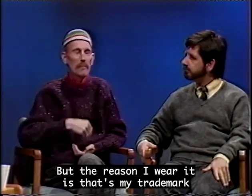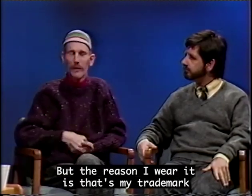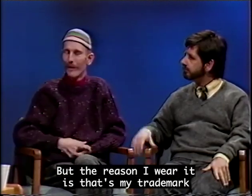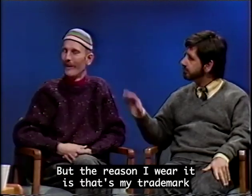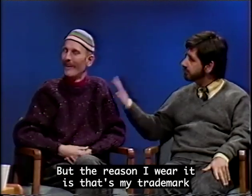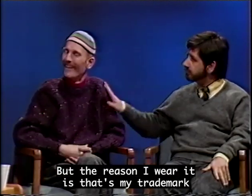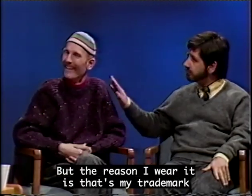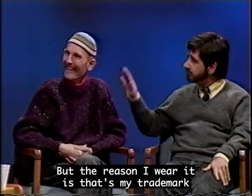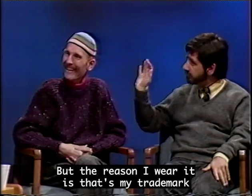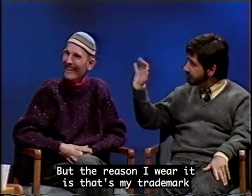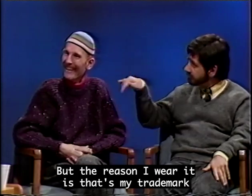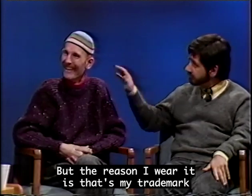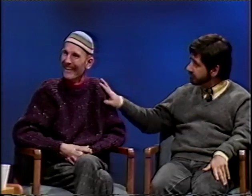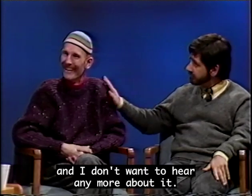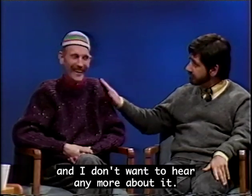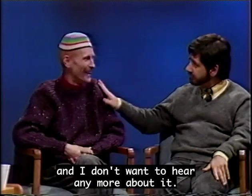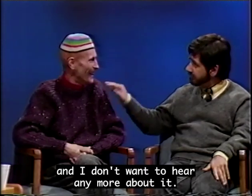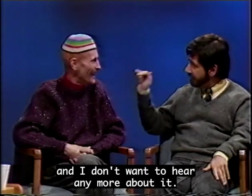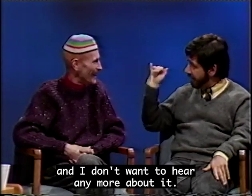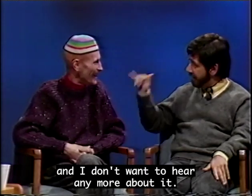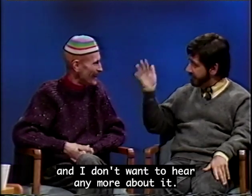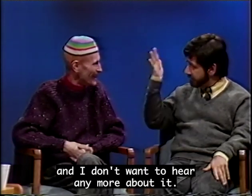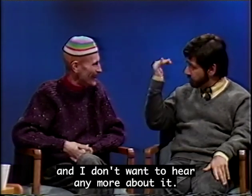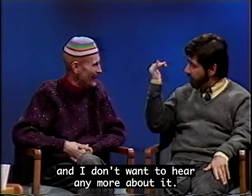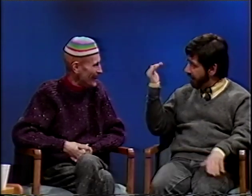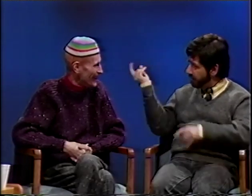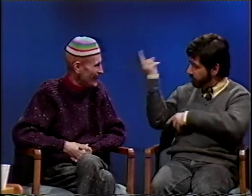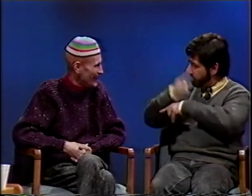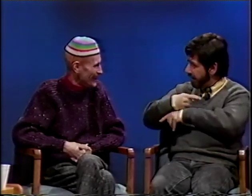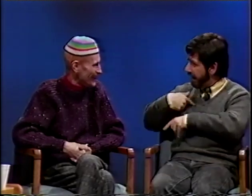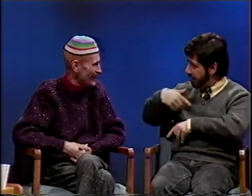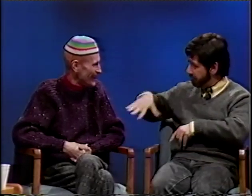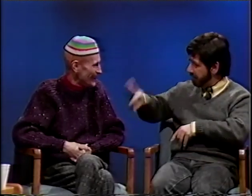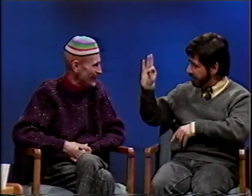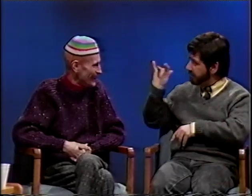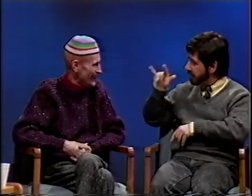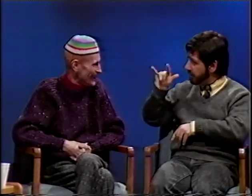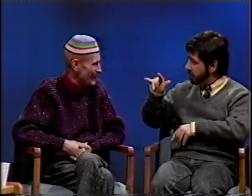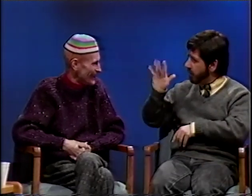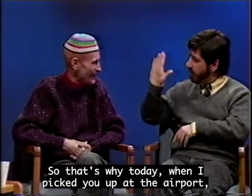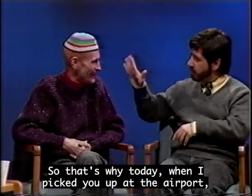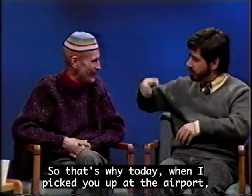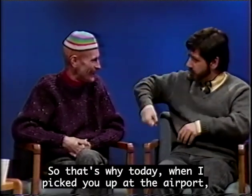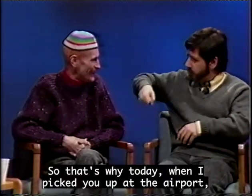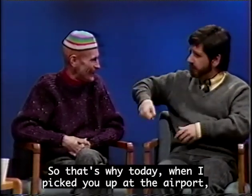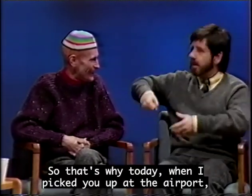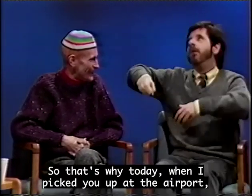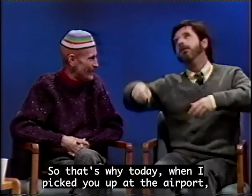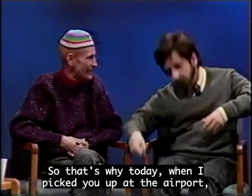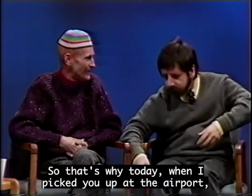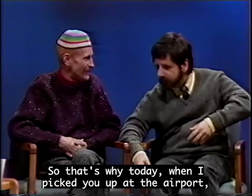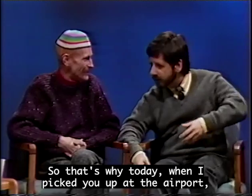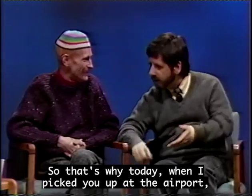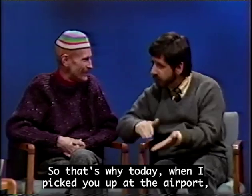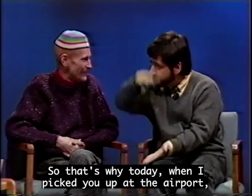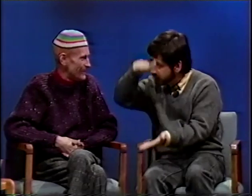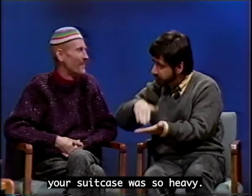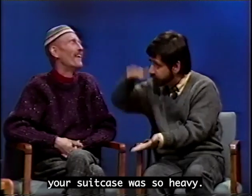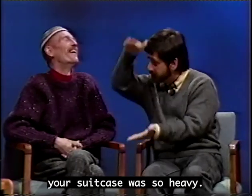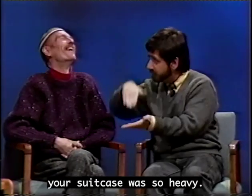wear it is that's my trademark, and I don't want to hear any more about it. So that's why today when I picked you up at the airport, your